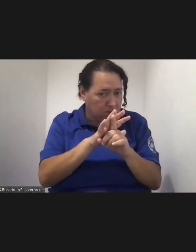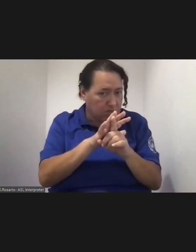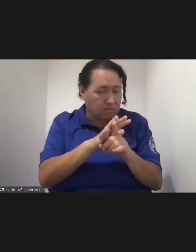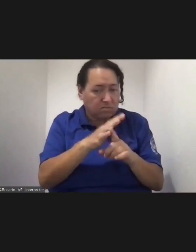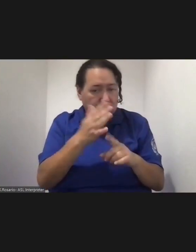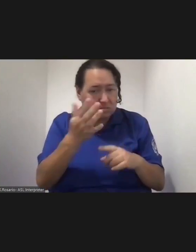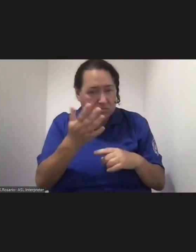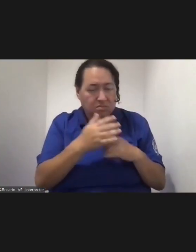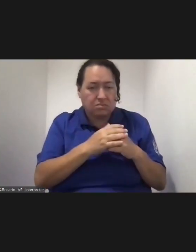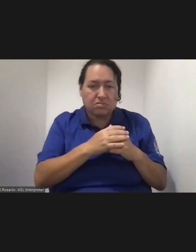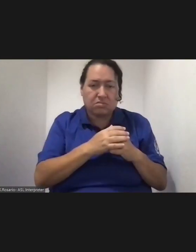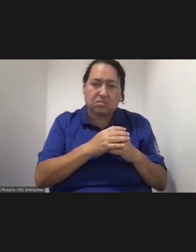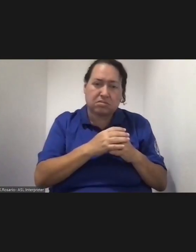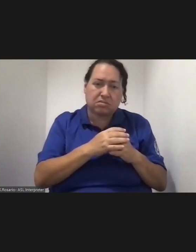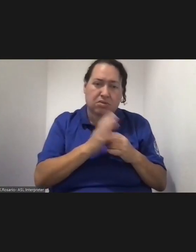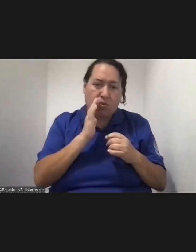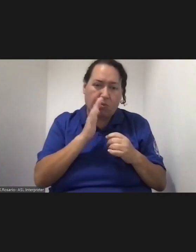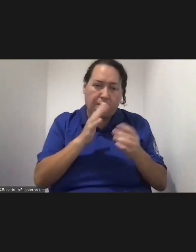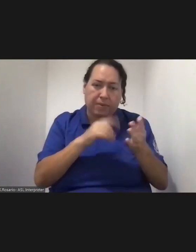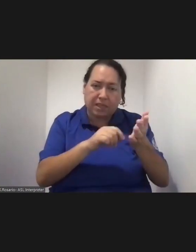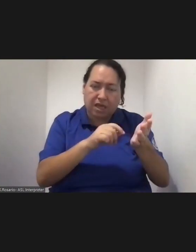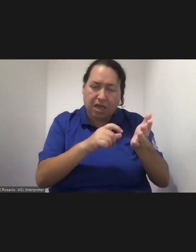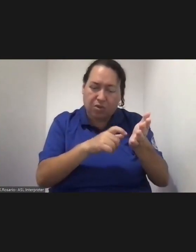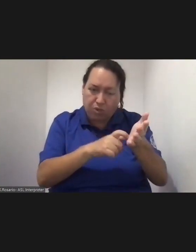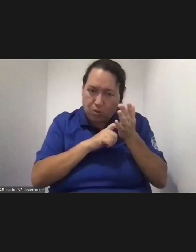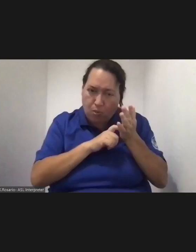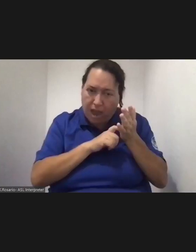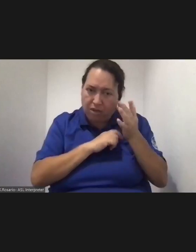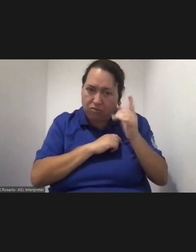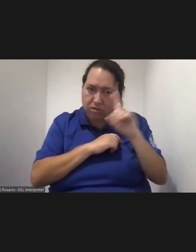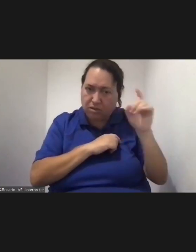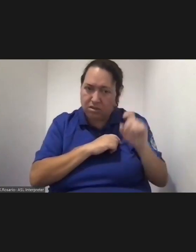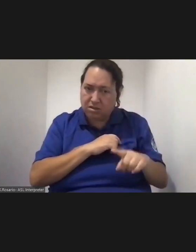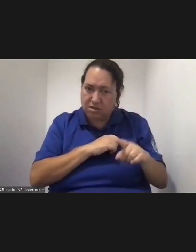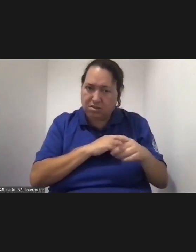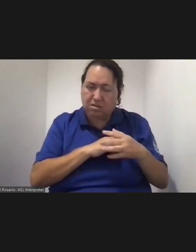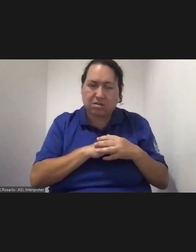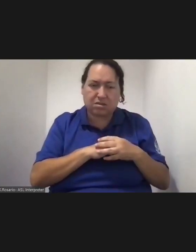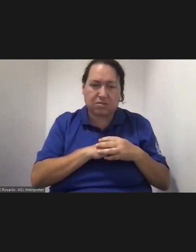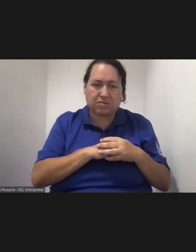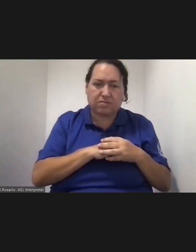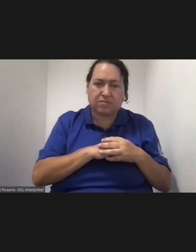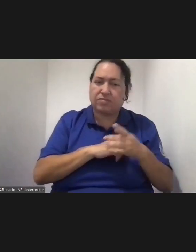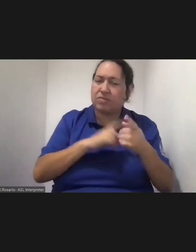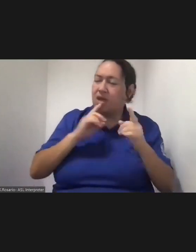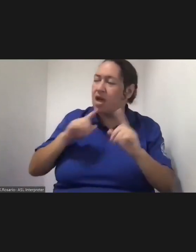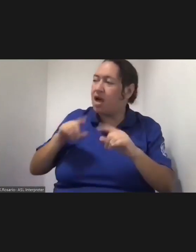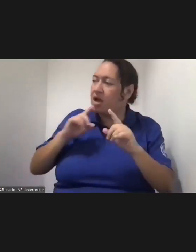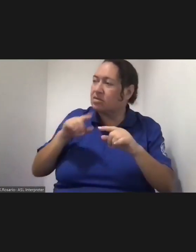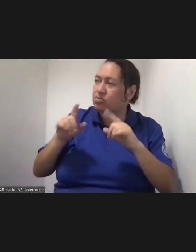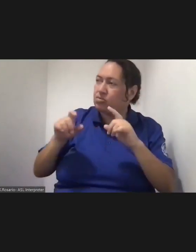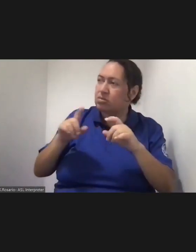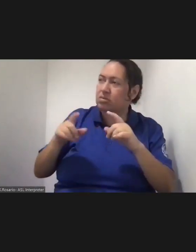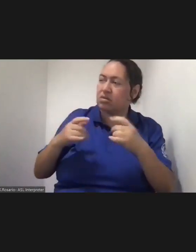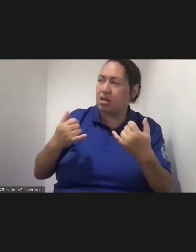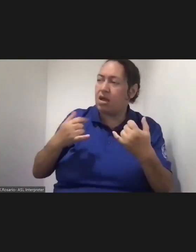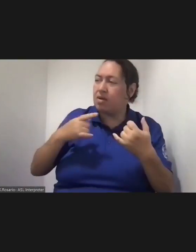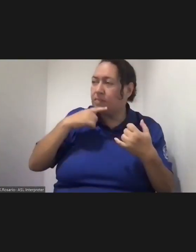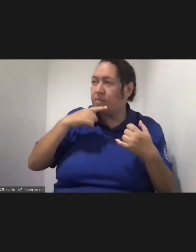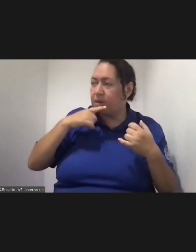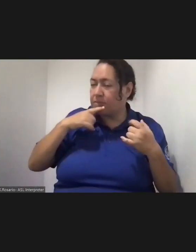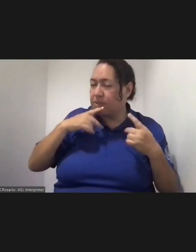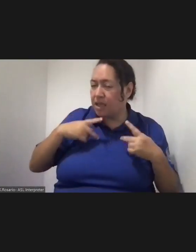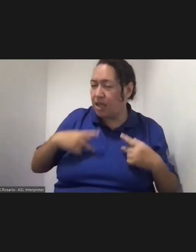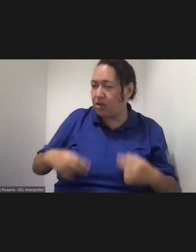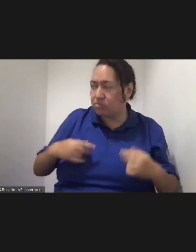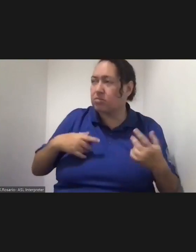Will they be required to suspend? In answer to your question, Public Health actually did a walkthrough